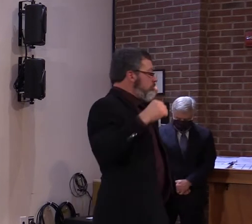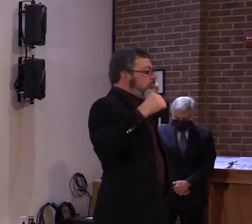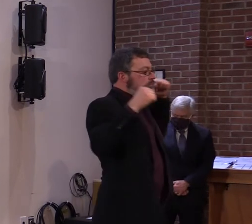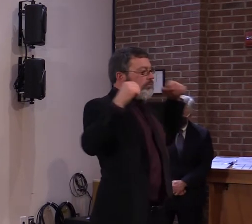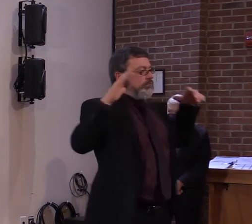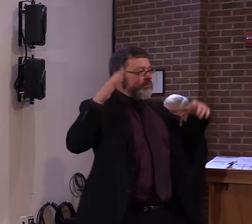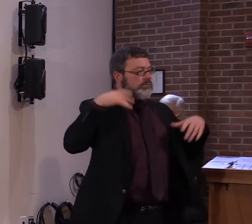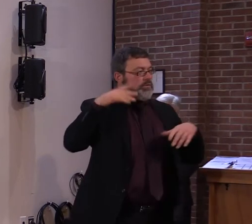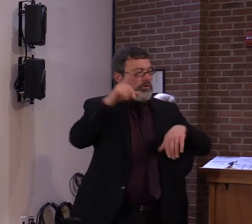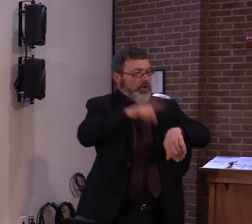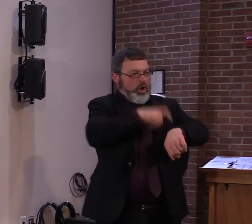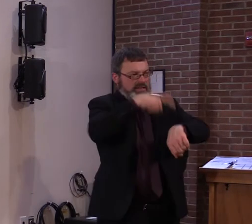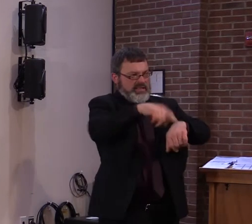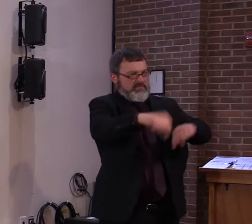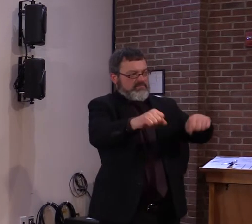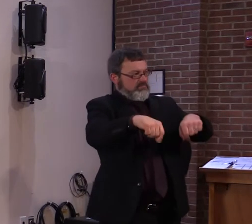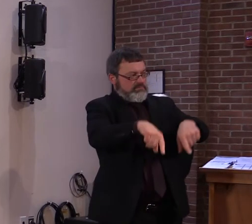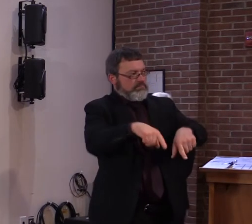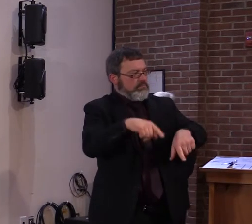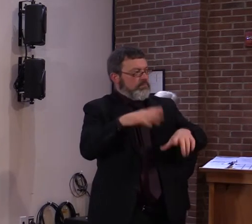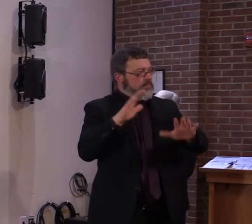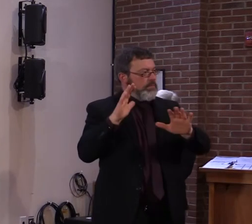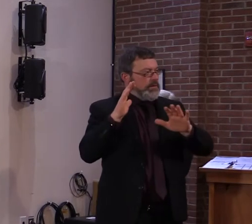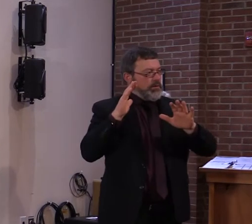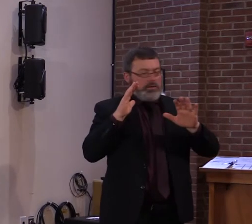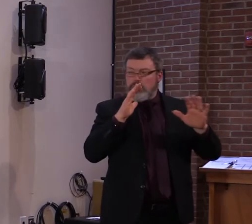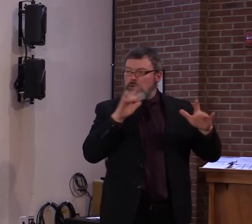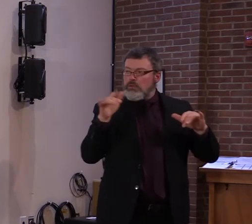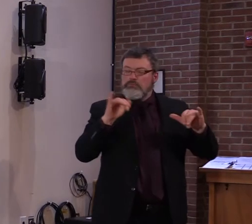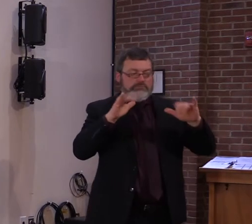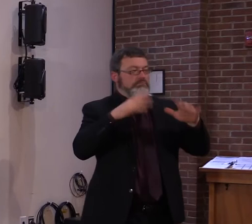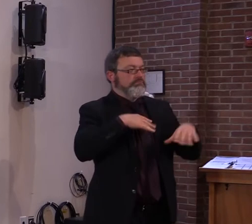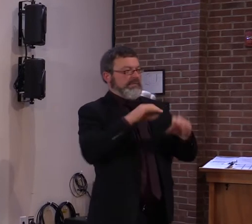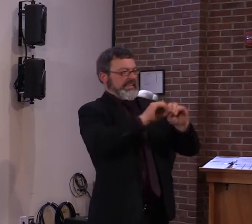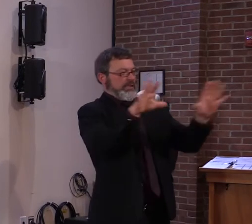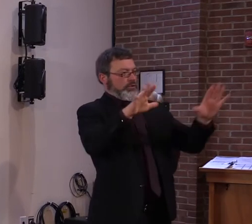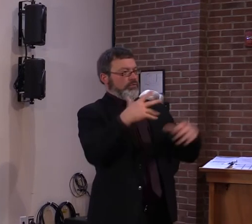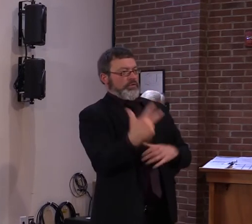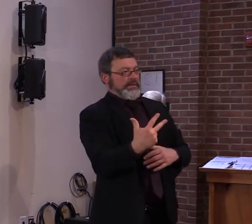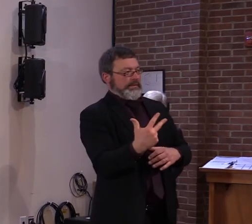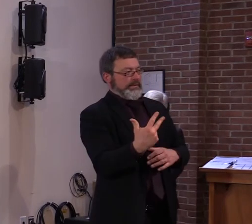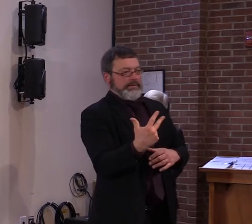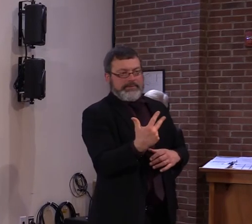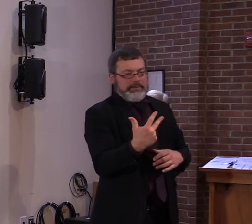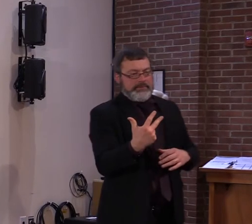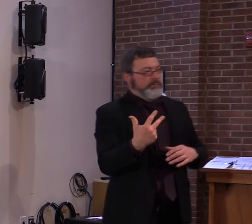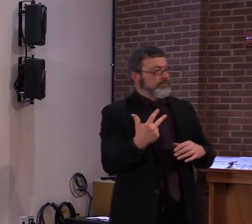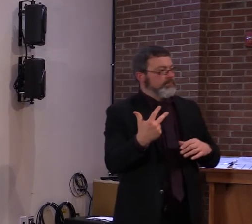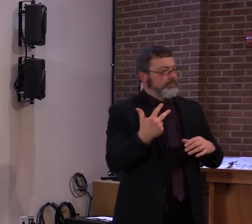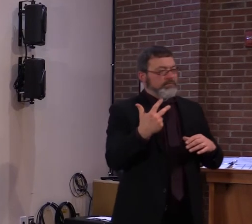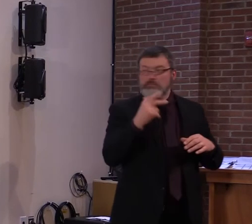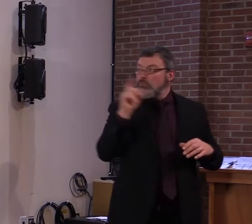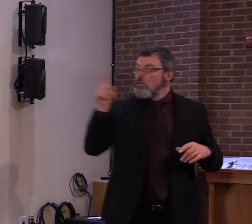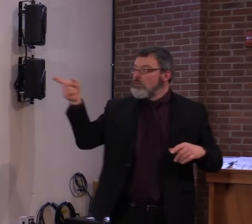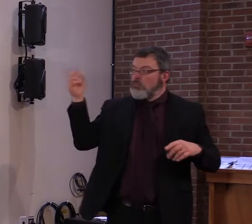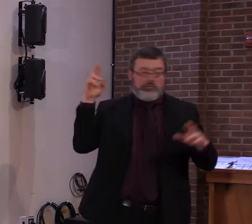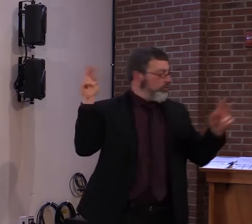said including long-term care facilities. Right. I believe the answer is three.